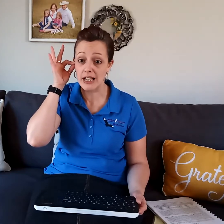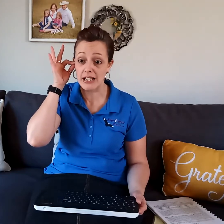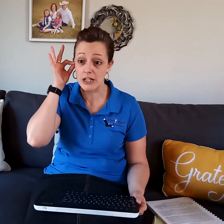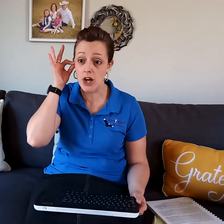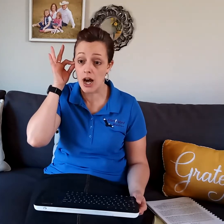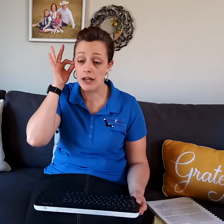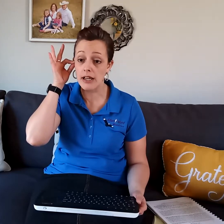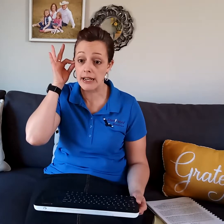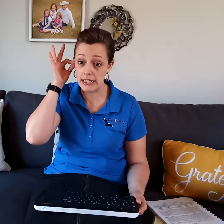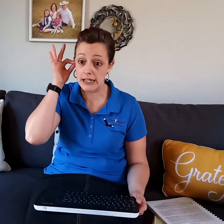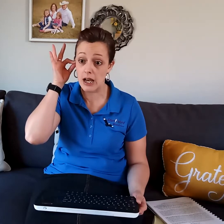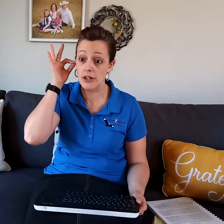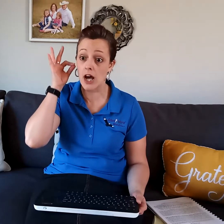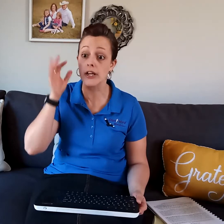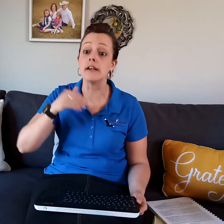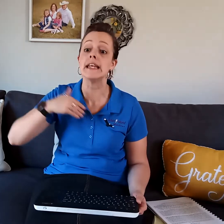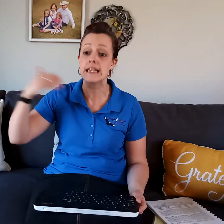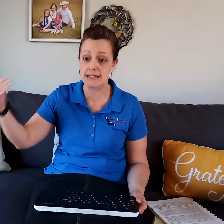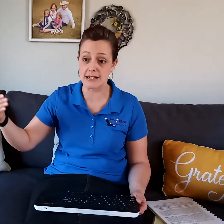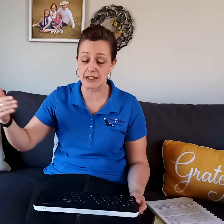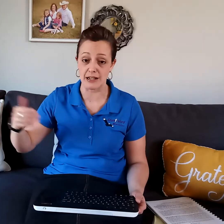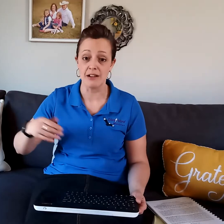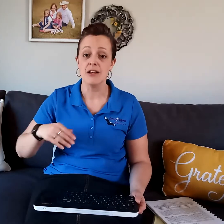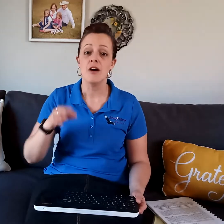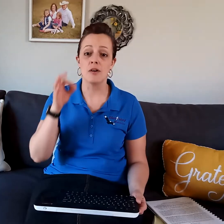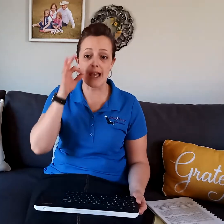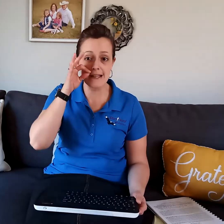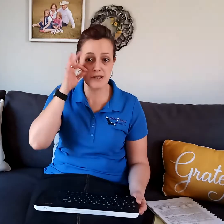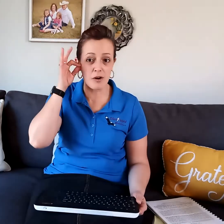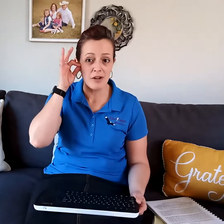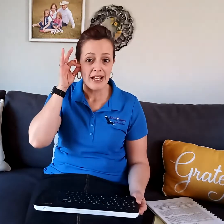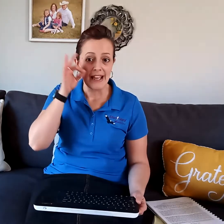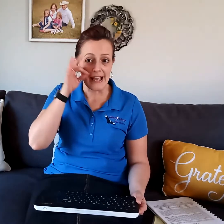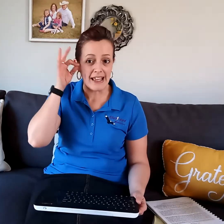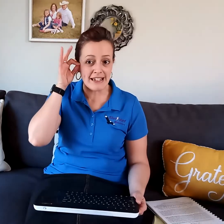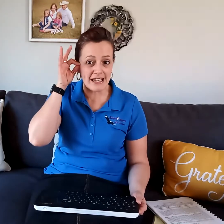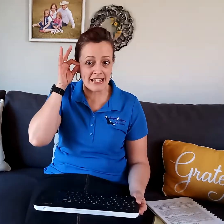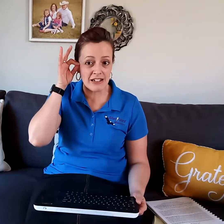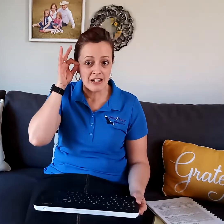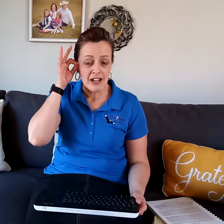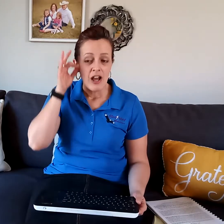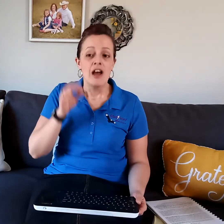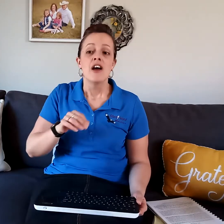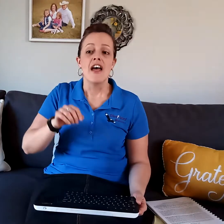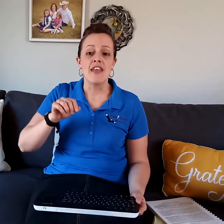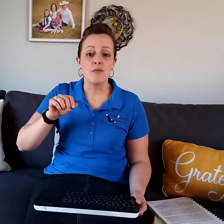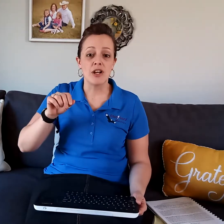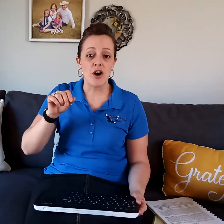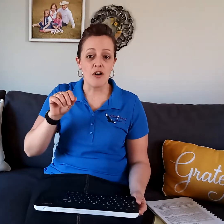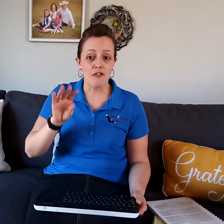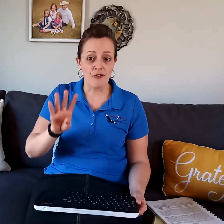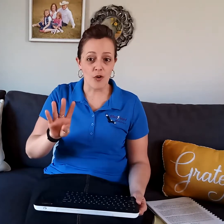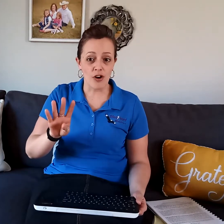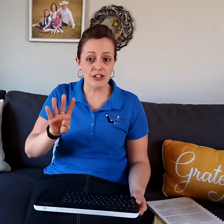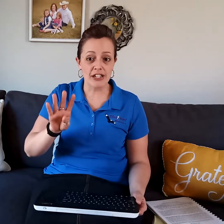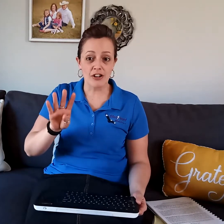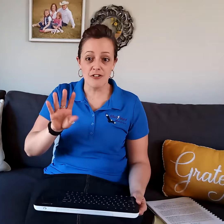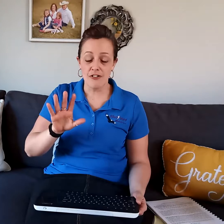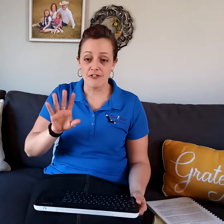Indian, not an East Indian. Okay, so Indian, and then we go 4 little,